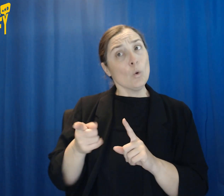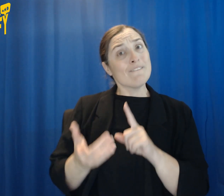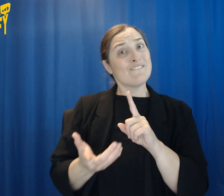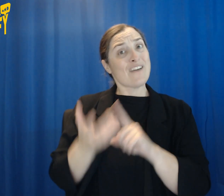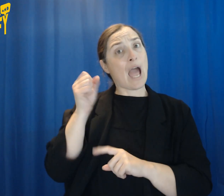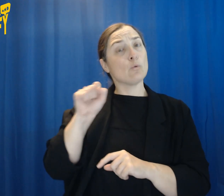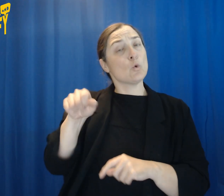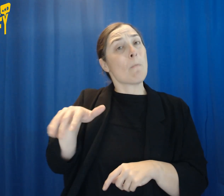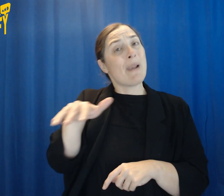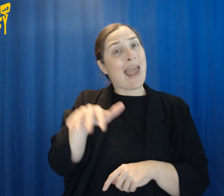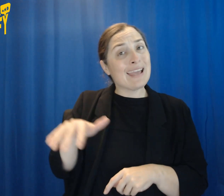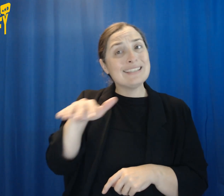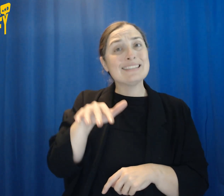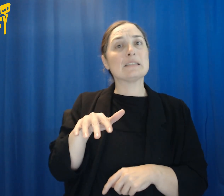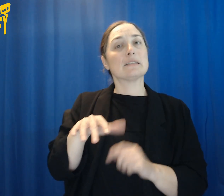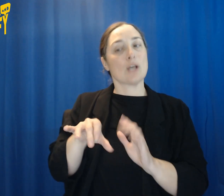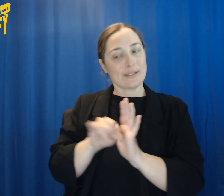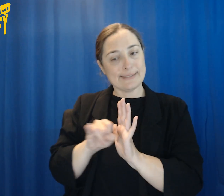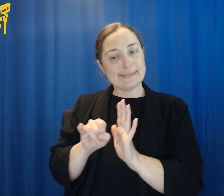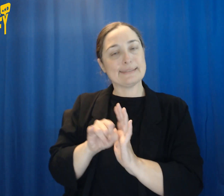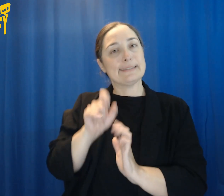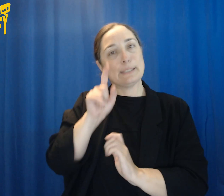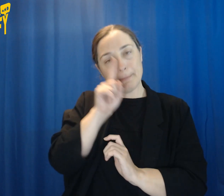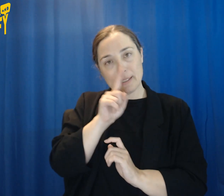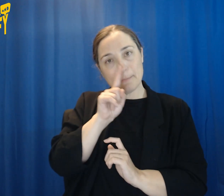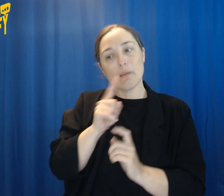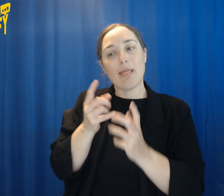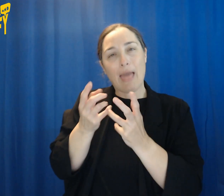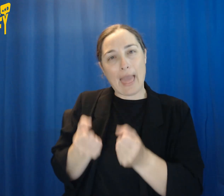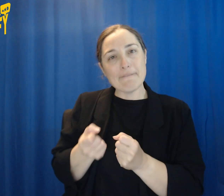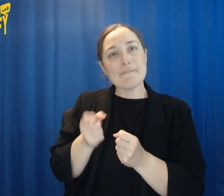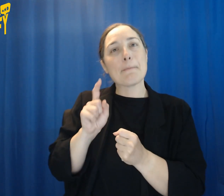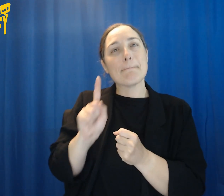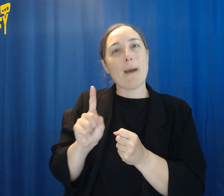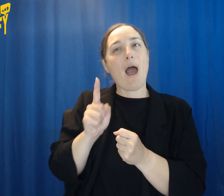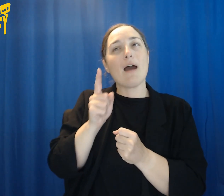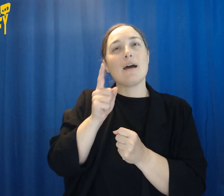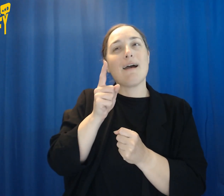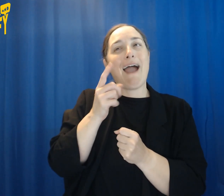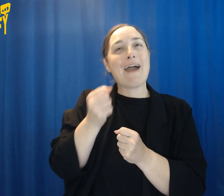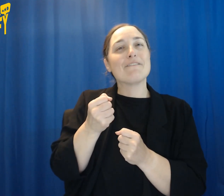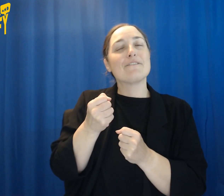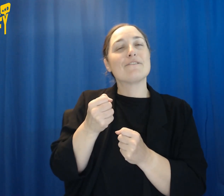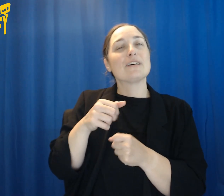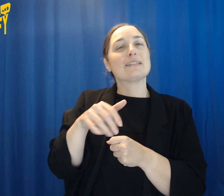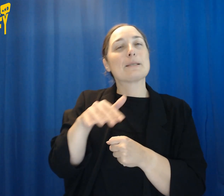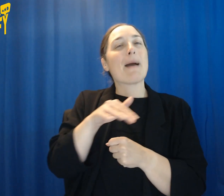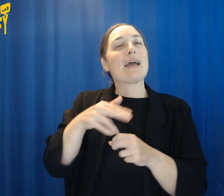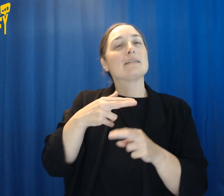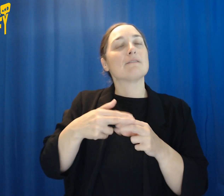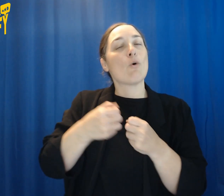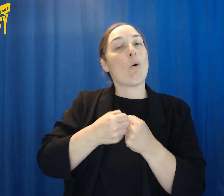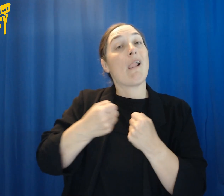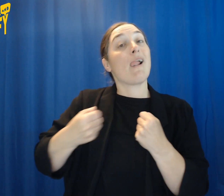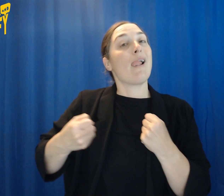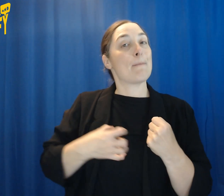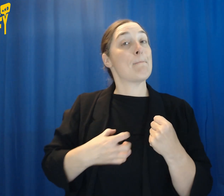all means, it felt like there could be a second one if that was ever to happen. Exactly. And I love the idea of, like, maybe